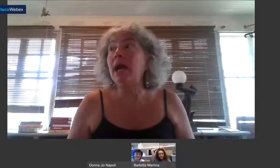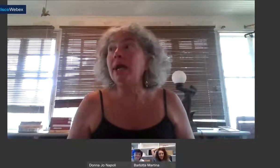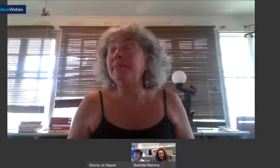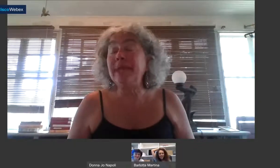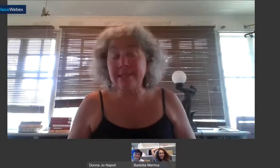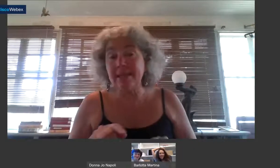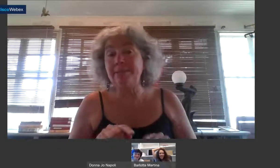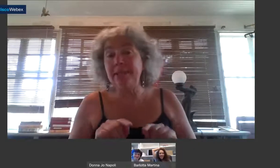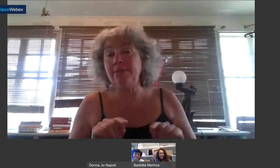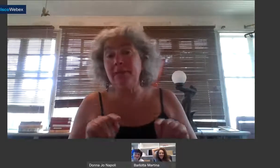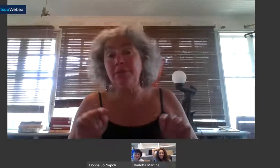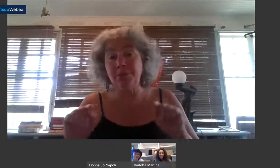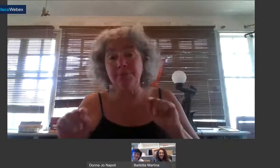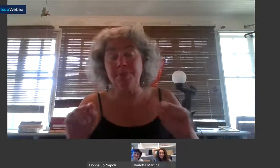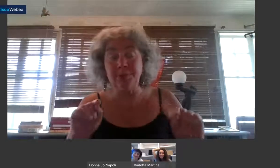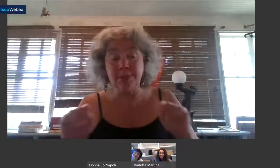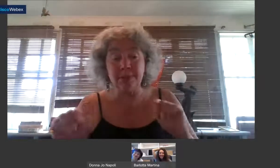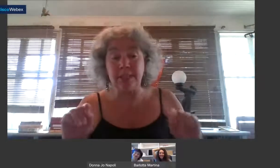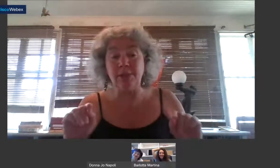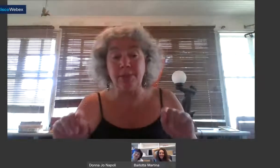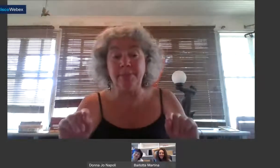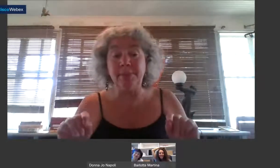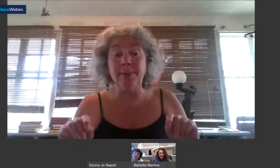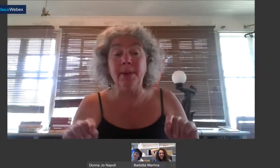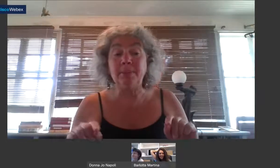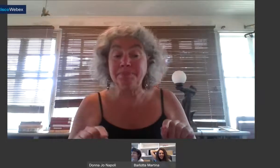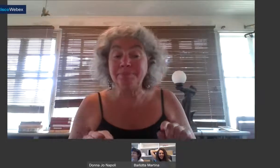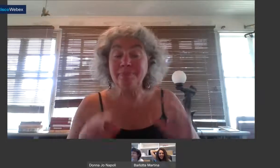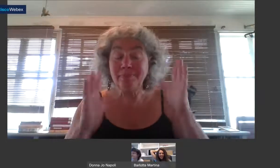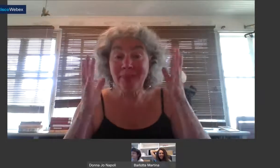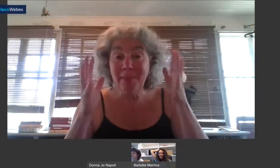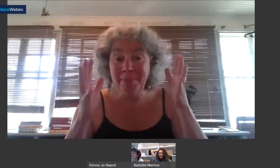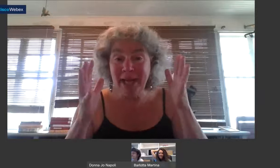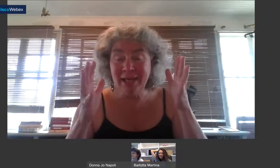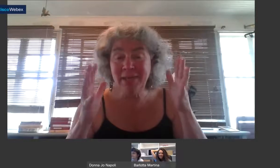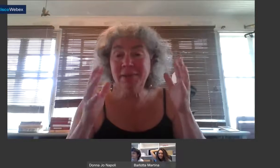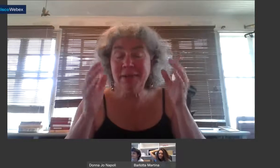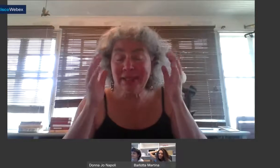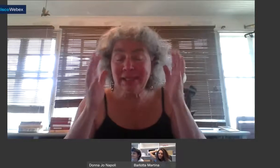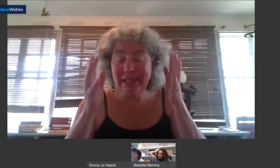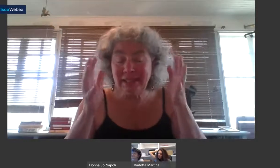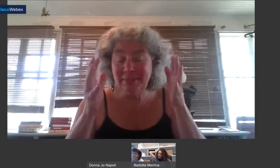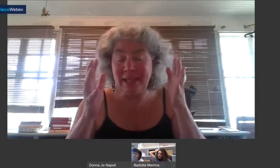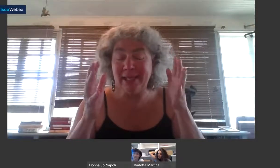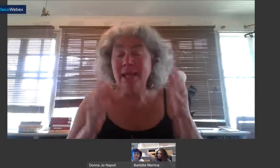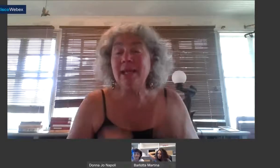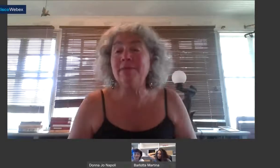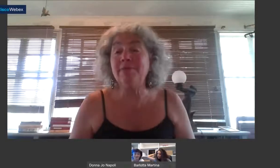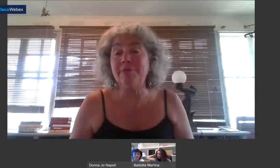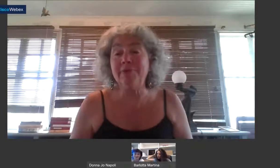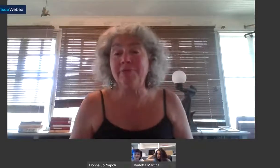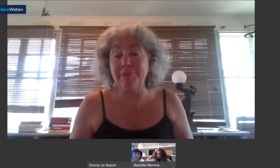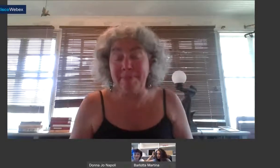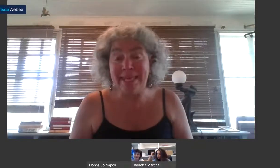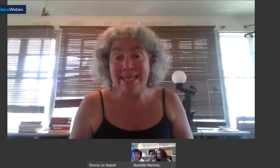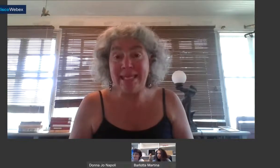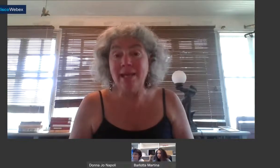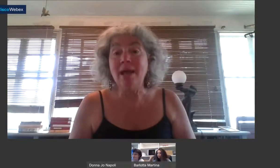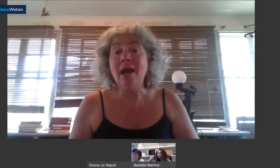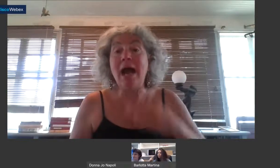that, except in the third person, singular and plural. But you hear it a little bit in the verb for be.